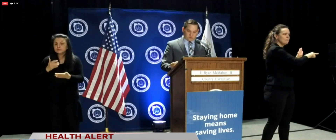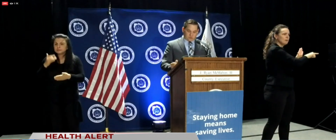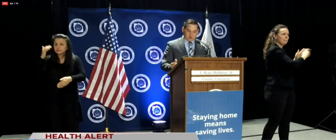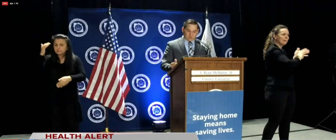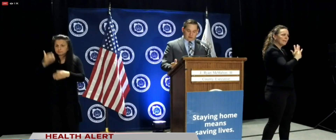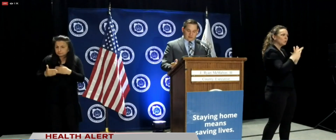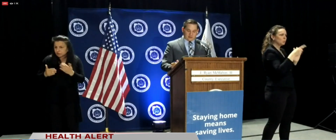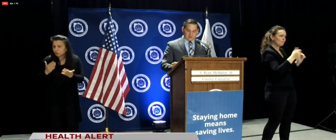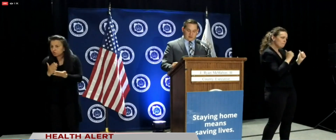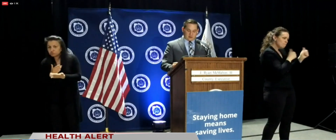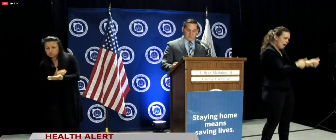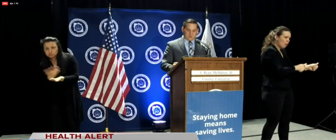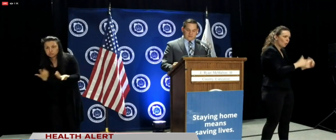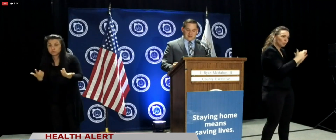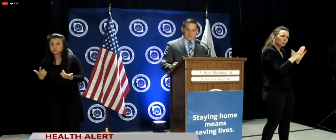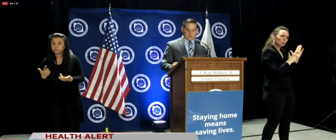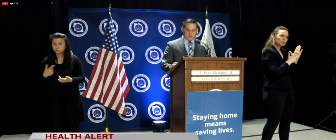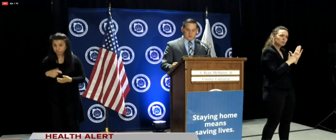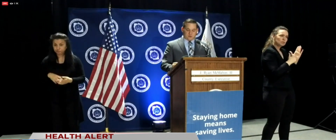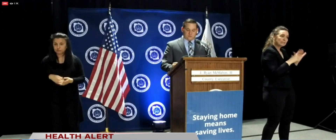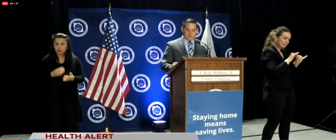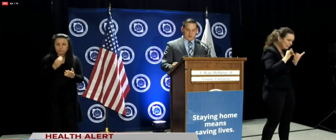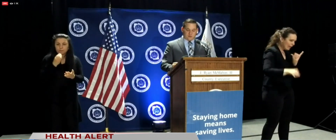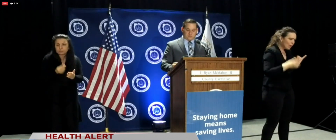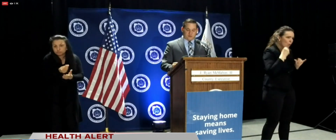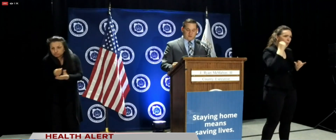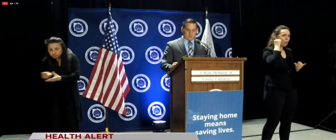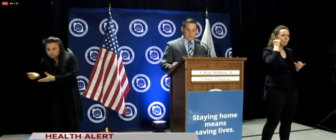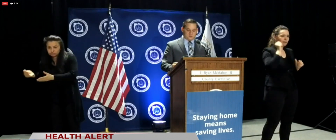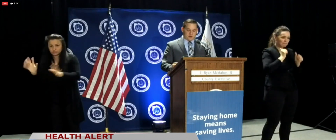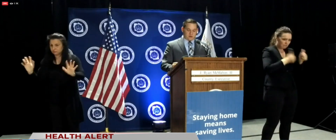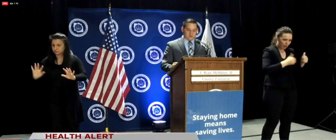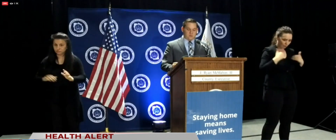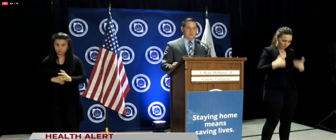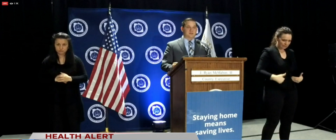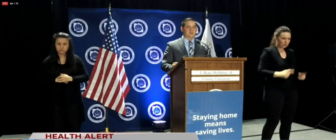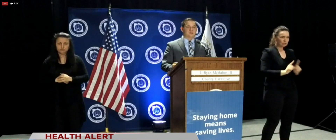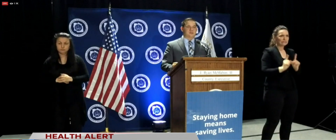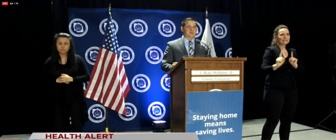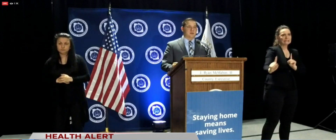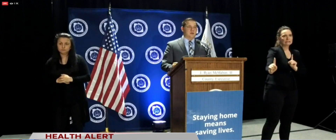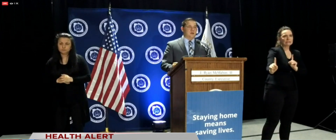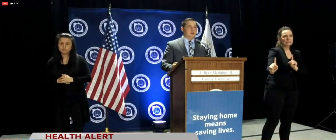go through a couple ideas, a couple examples of preventable